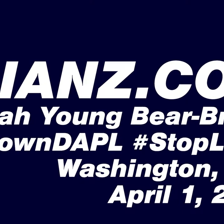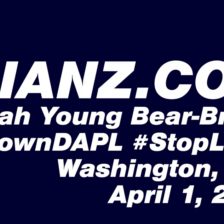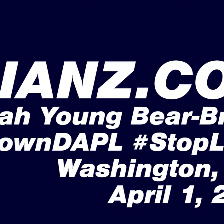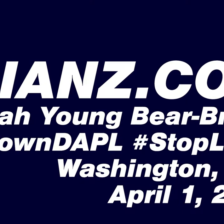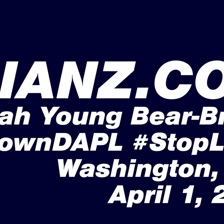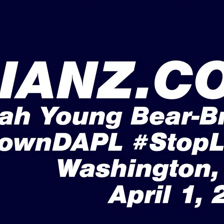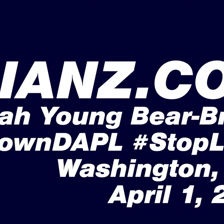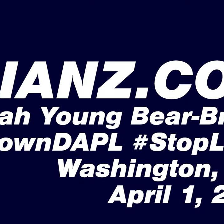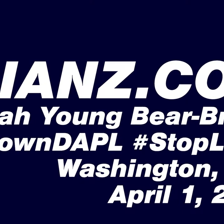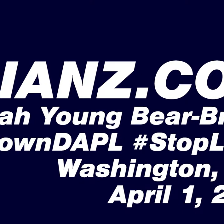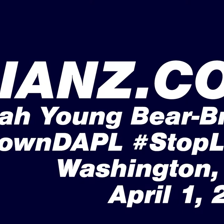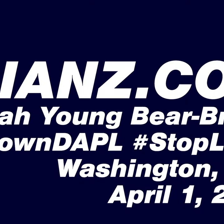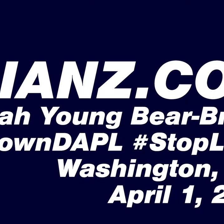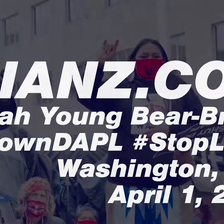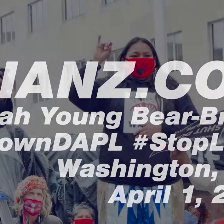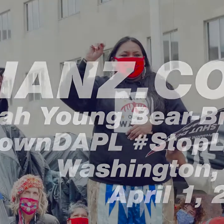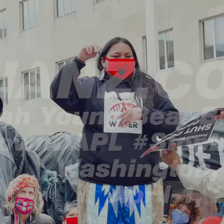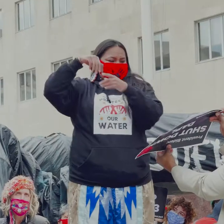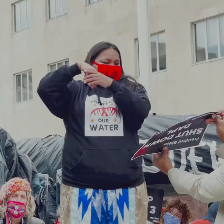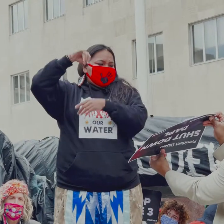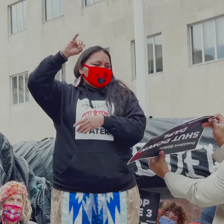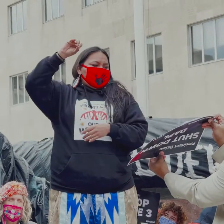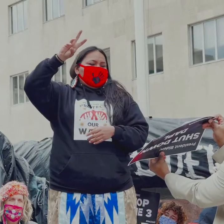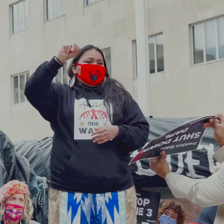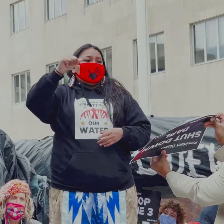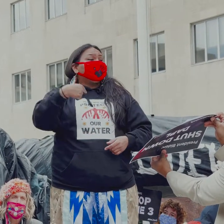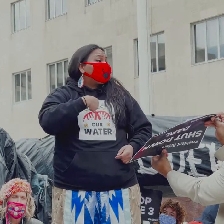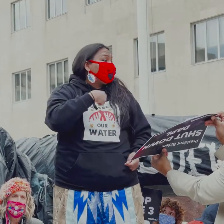I'm from the Meskwaki Nation in Tama, Iowa.